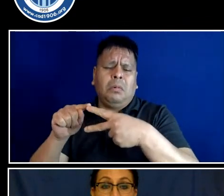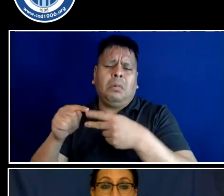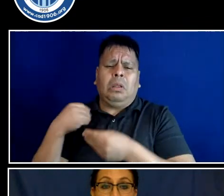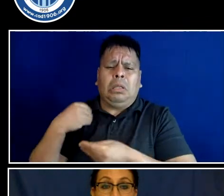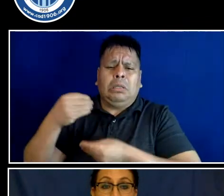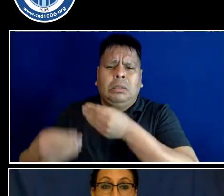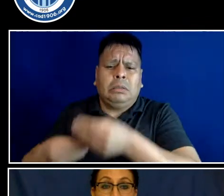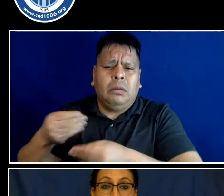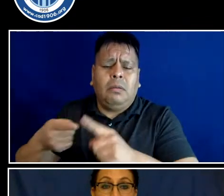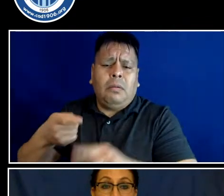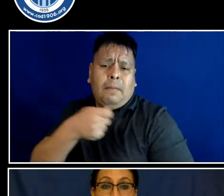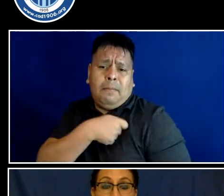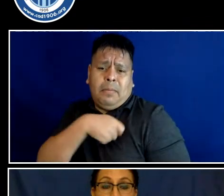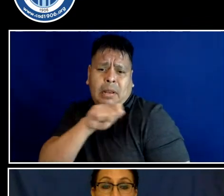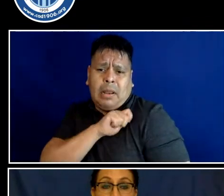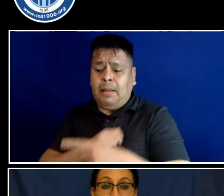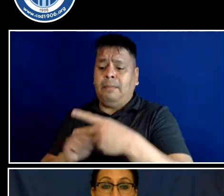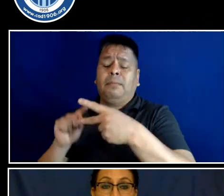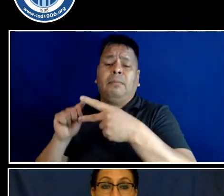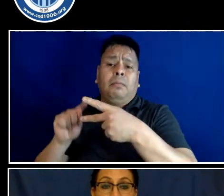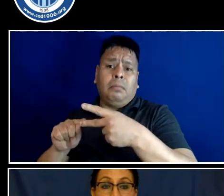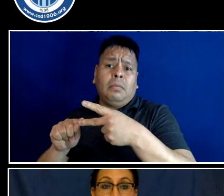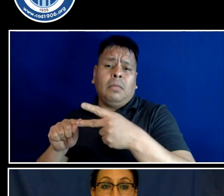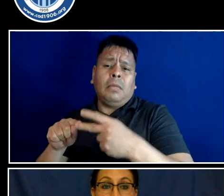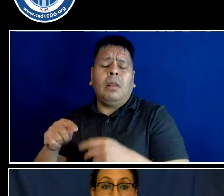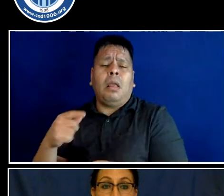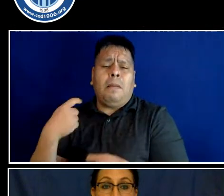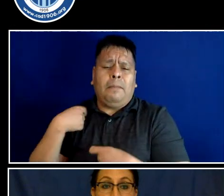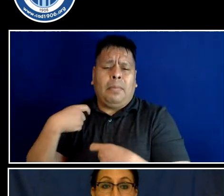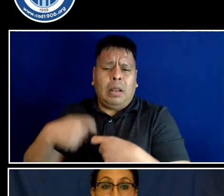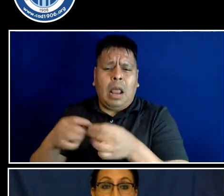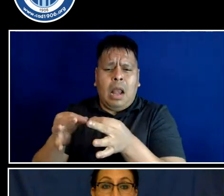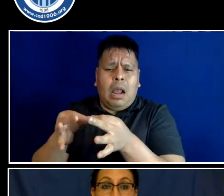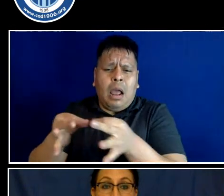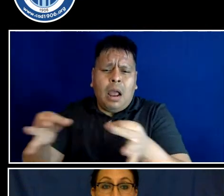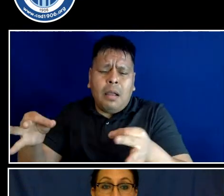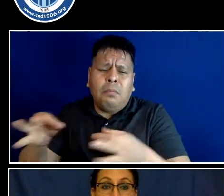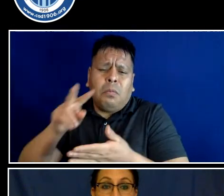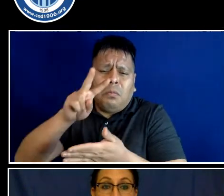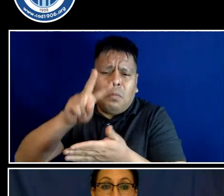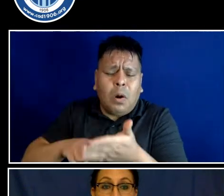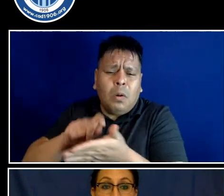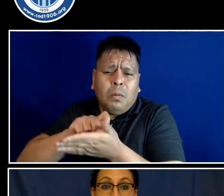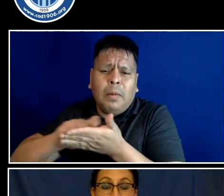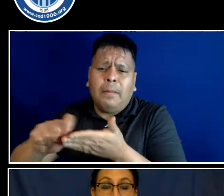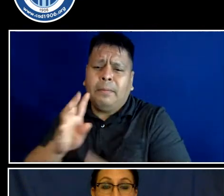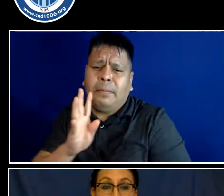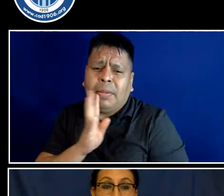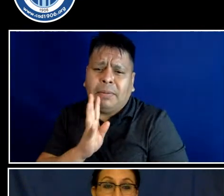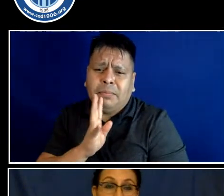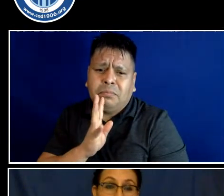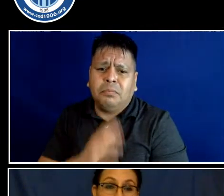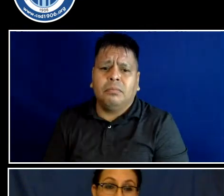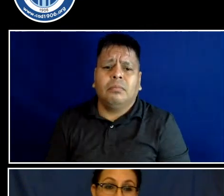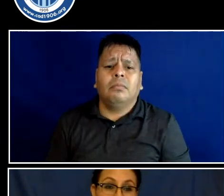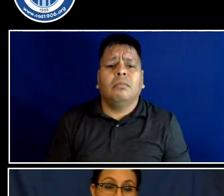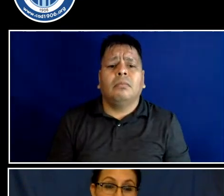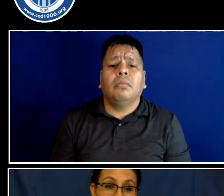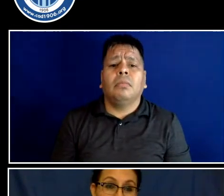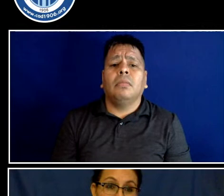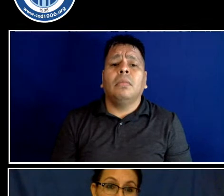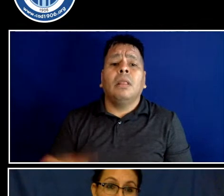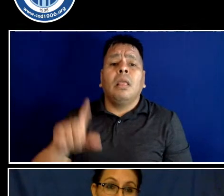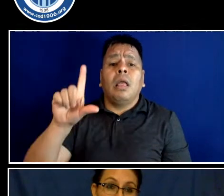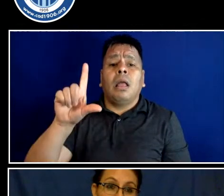that use of the word has reduced. And again, Hispanic remains a word that indicates a person has